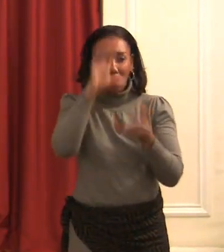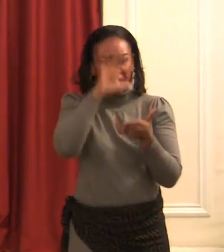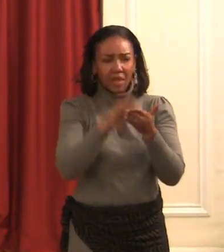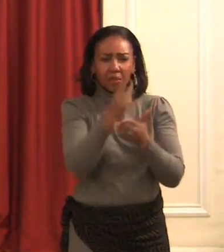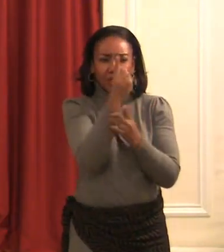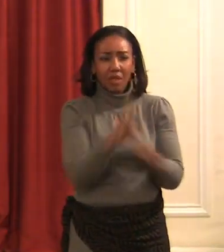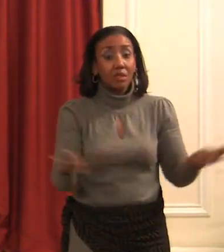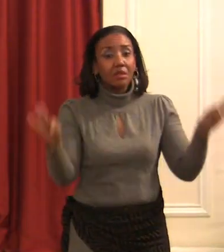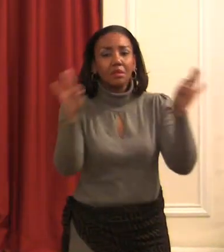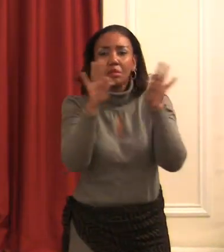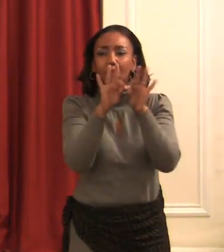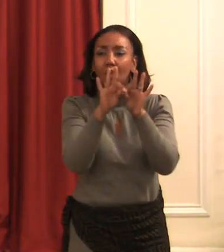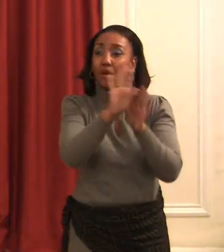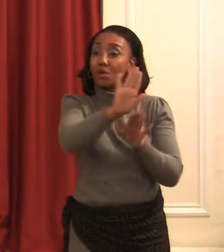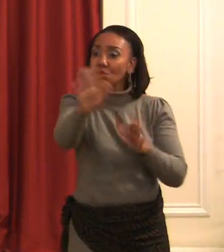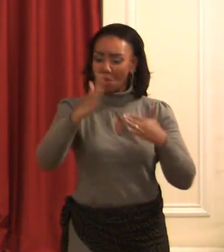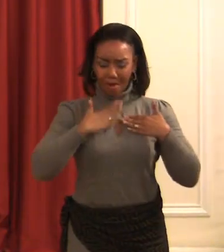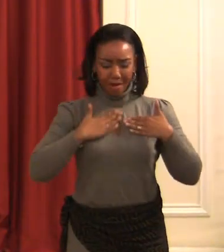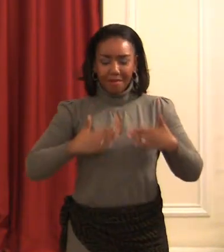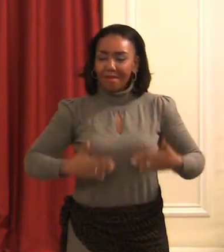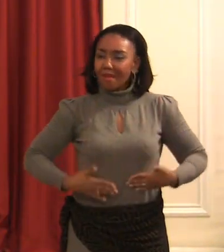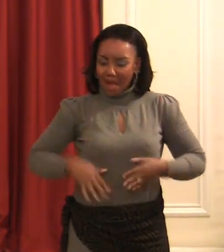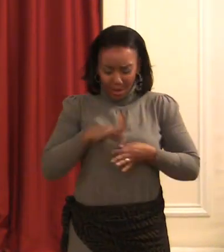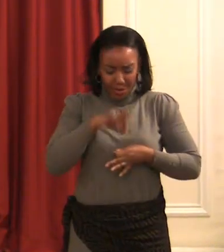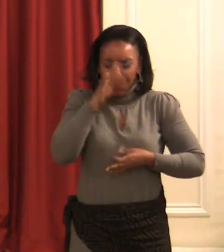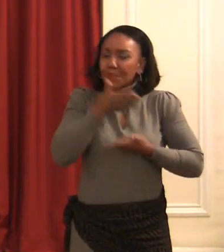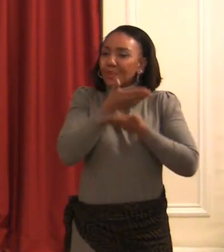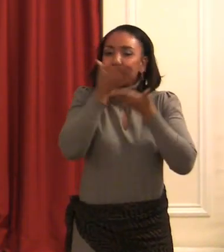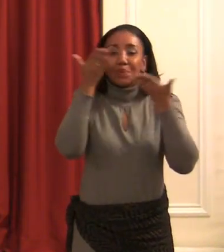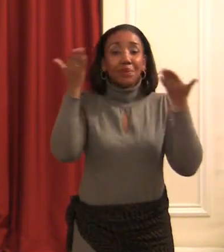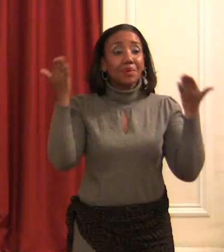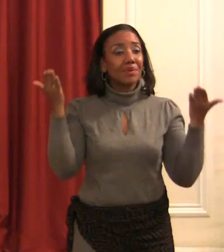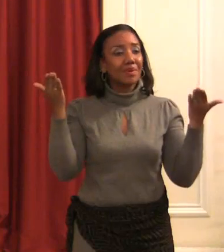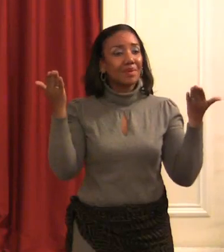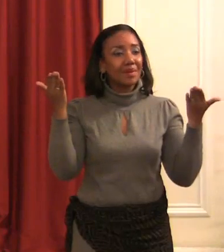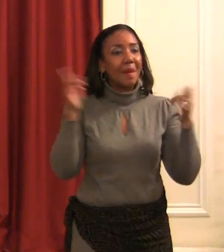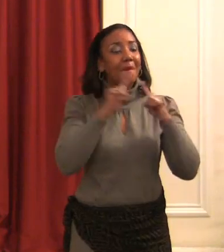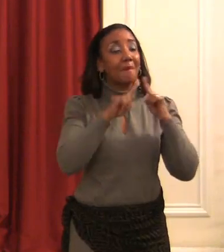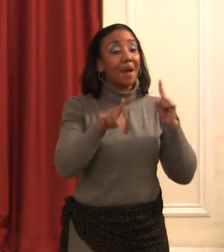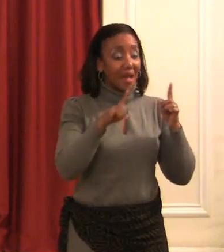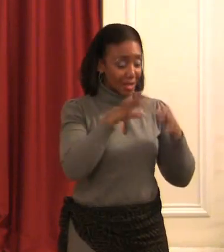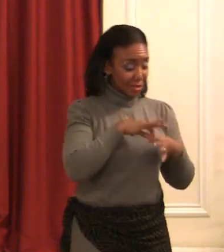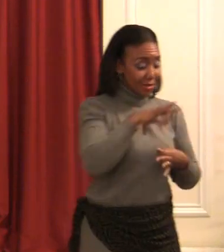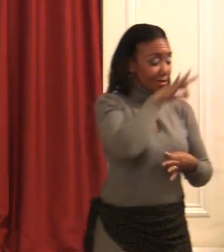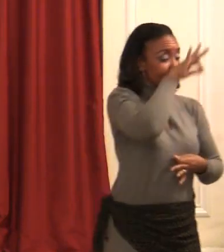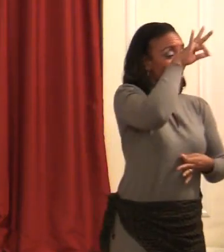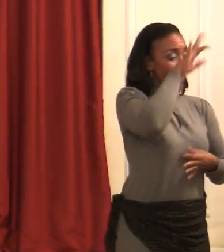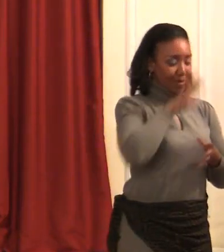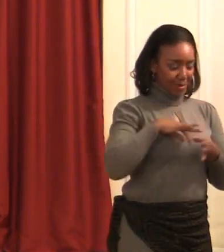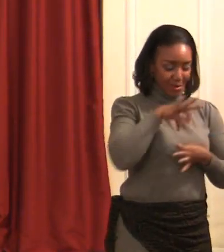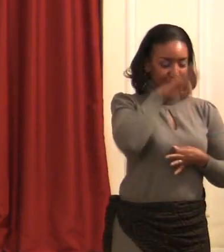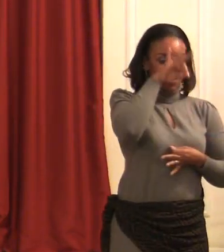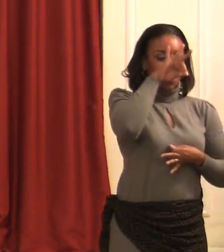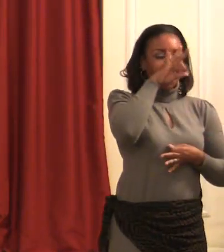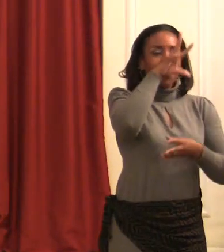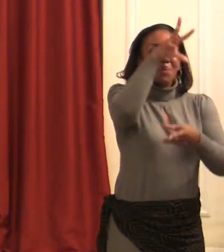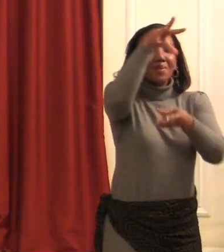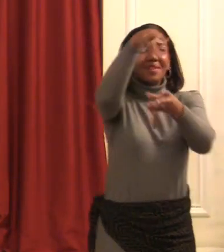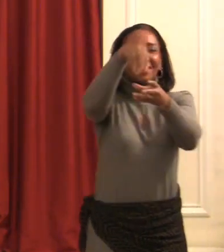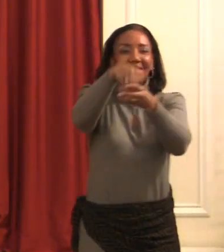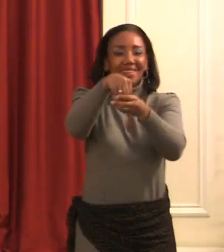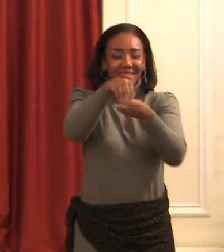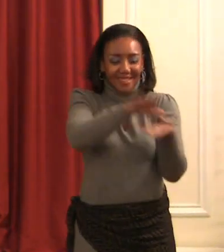this. Your body does not have a soul. Your soul has a body, and souls never ever